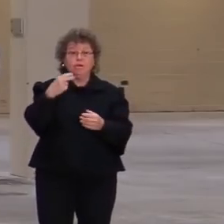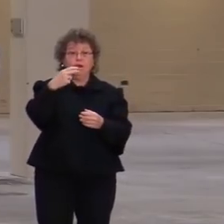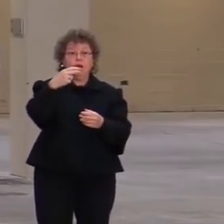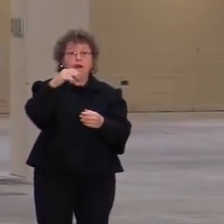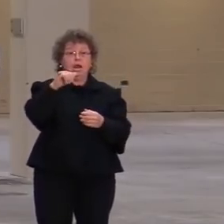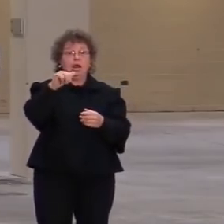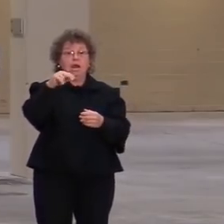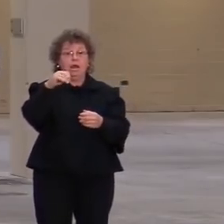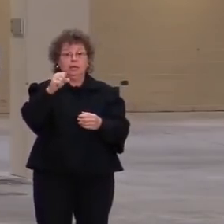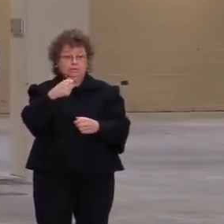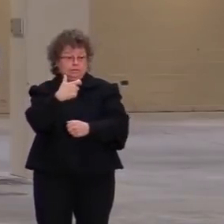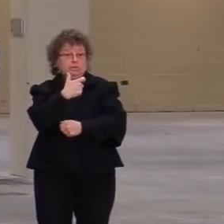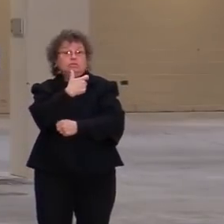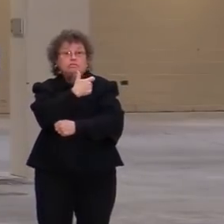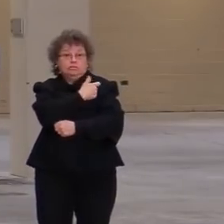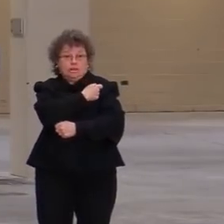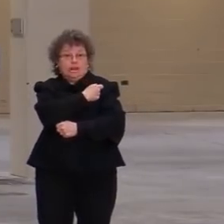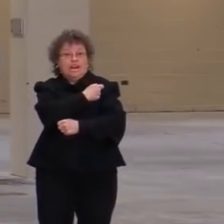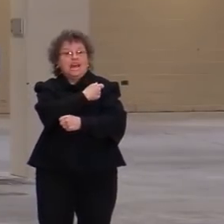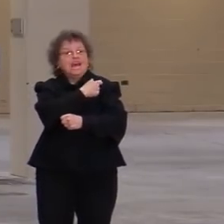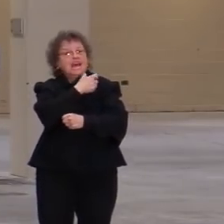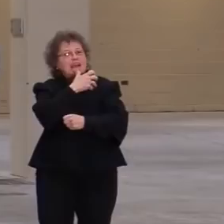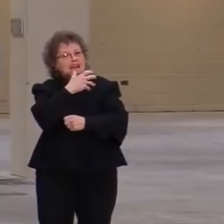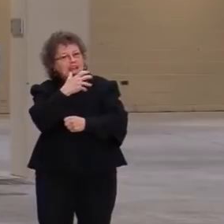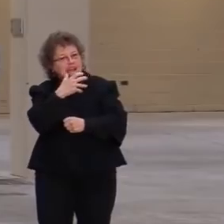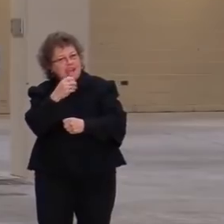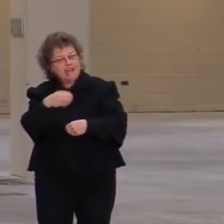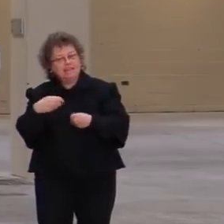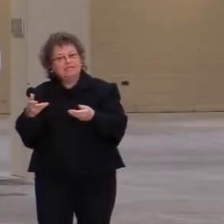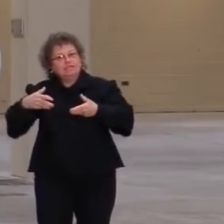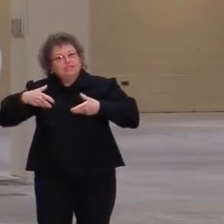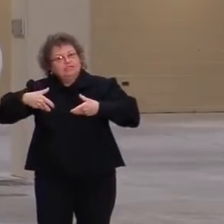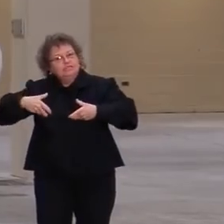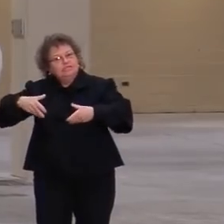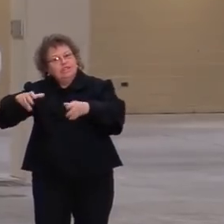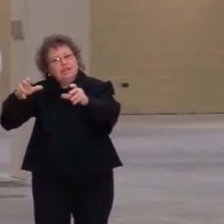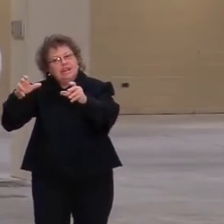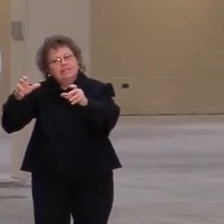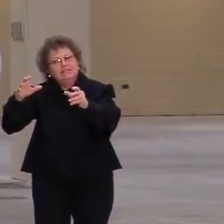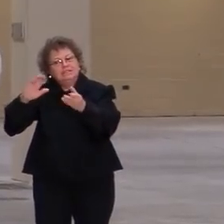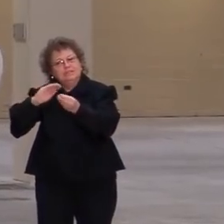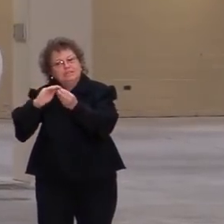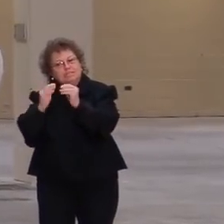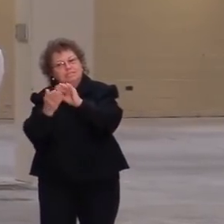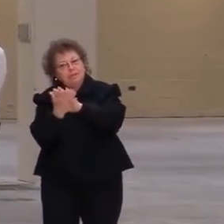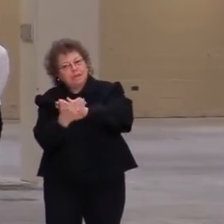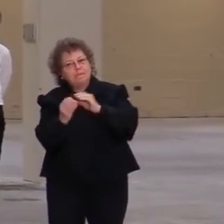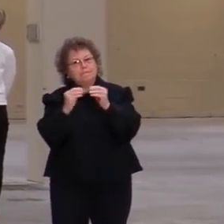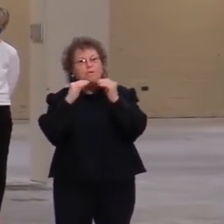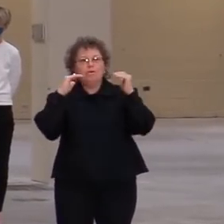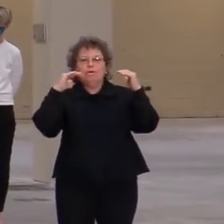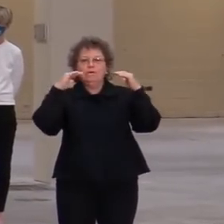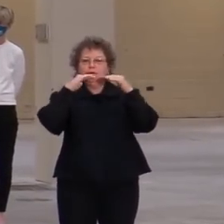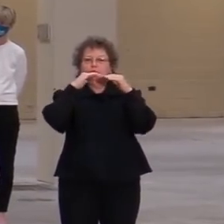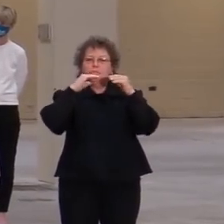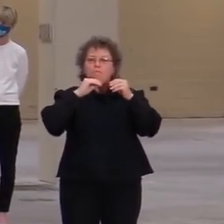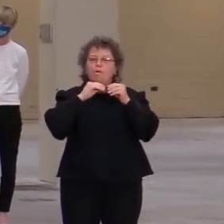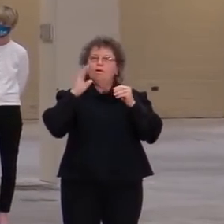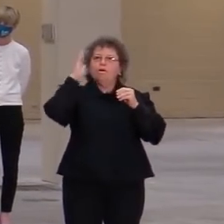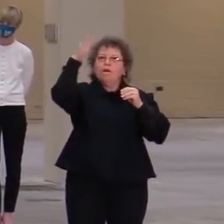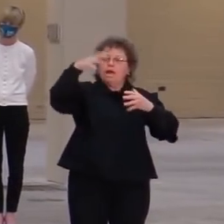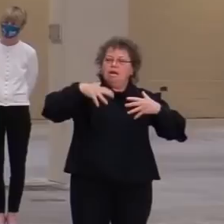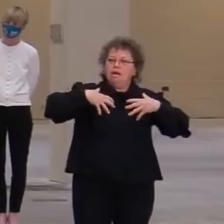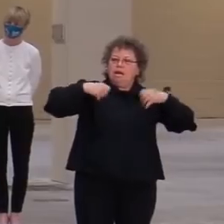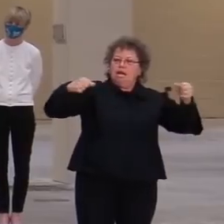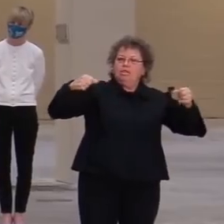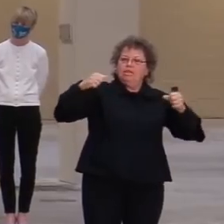but we are giving people a shot at a more just, more healthy, and more hopeful future for themselves and for